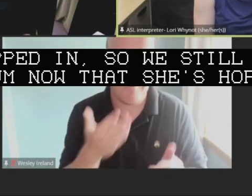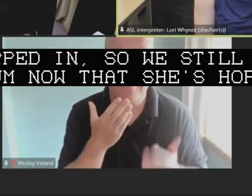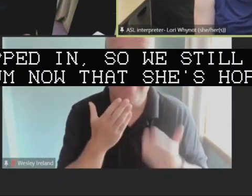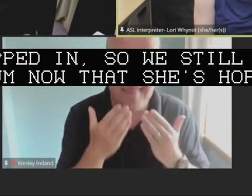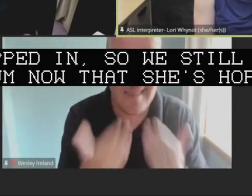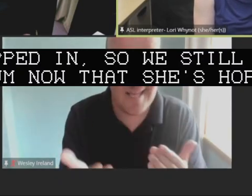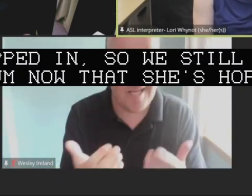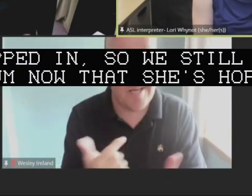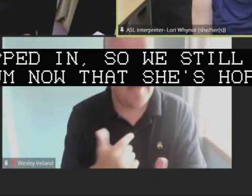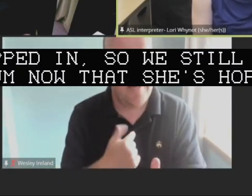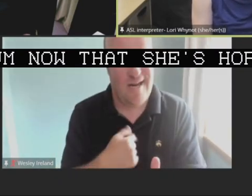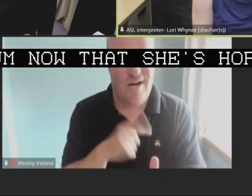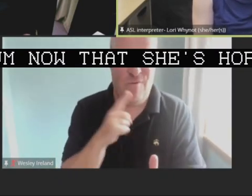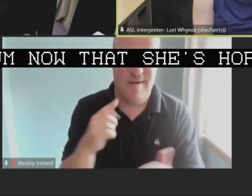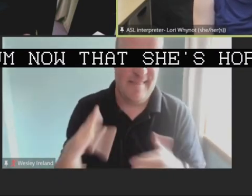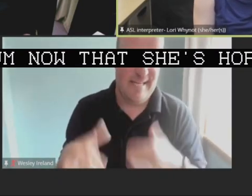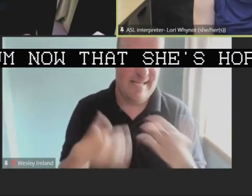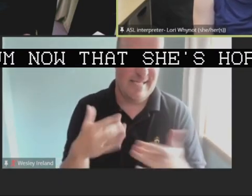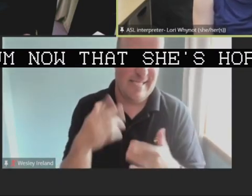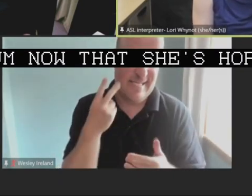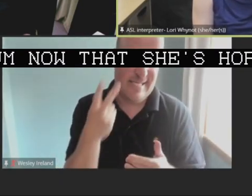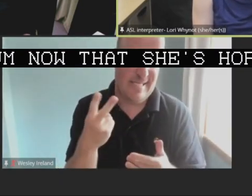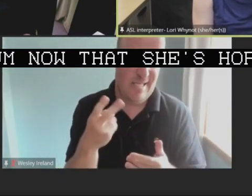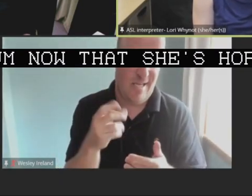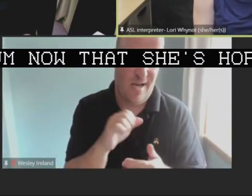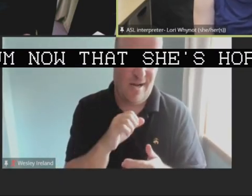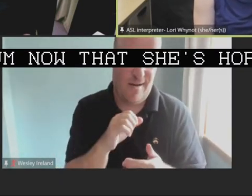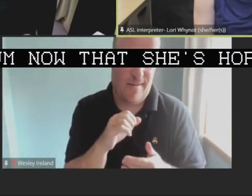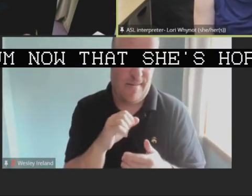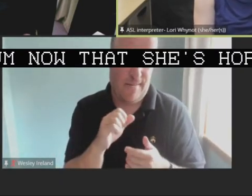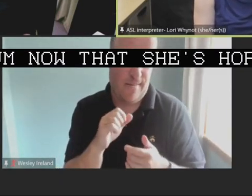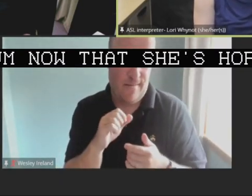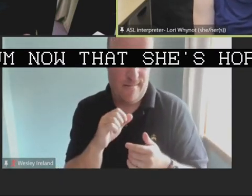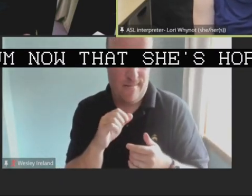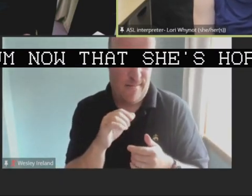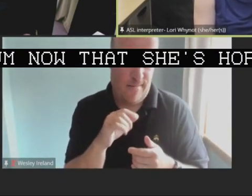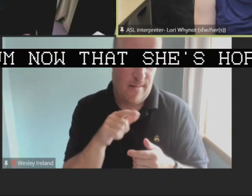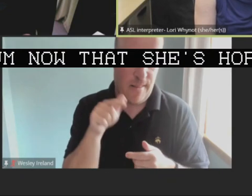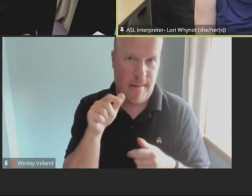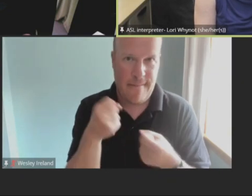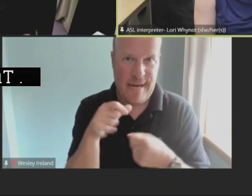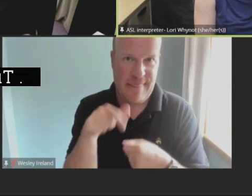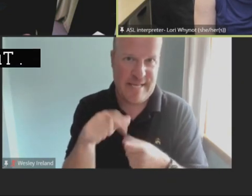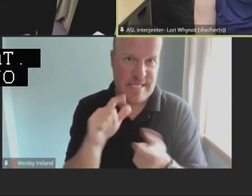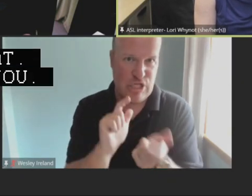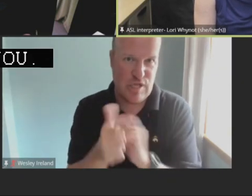Good. Ooh, all right, great. Thank you all. I'm really excited to see